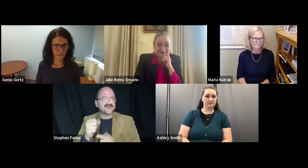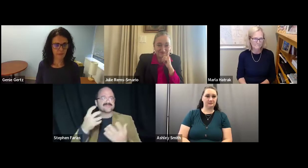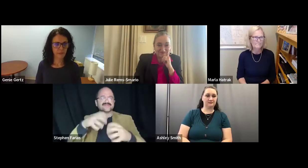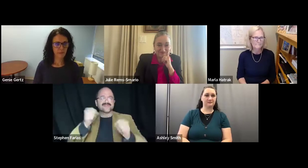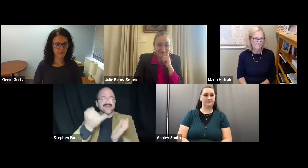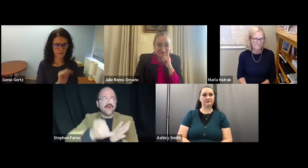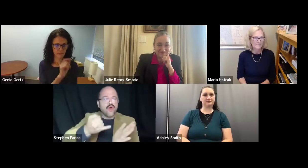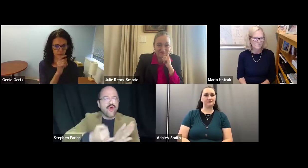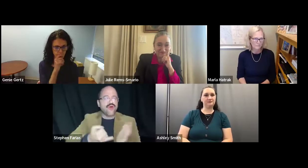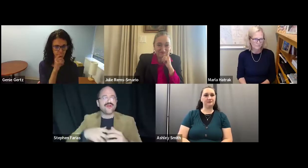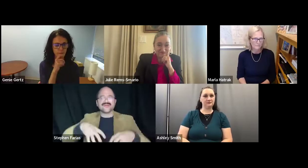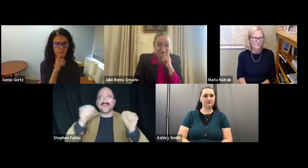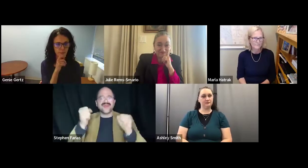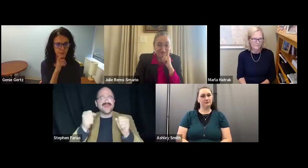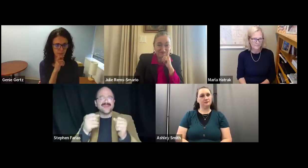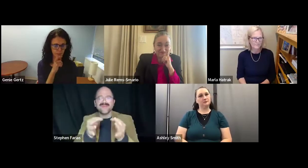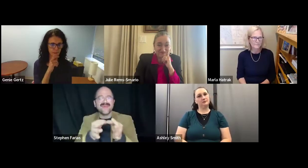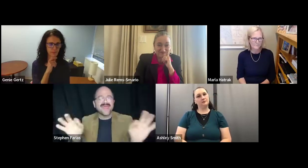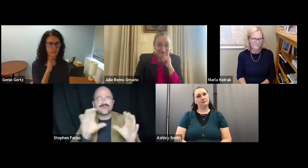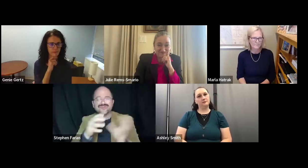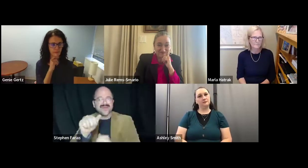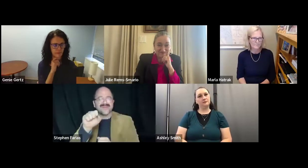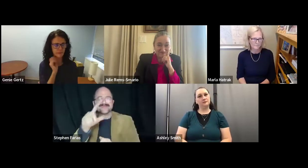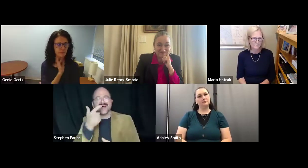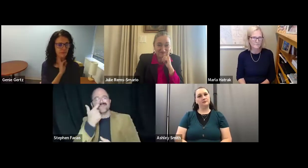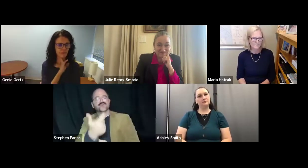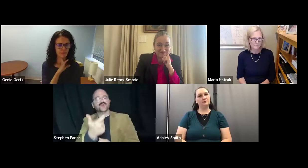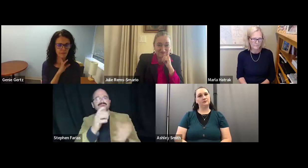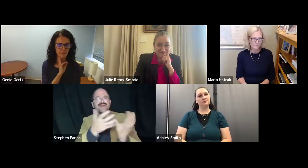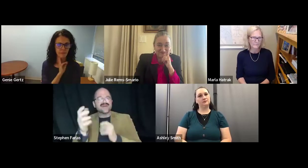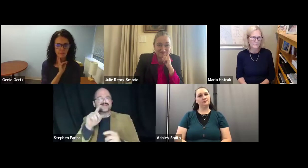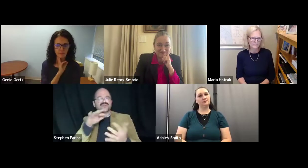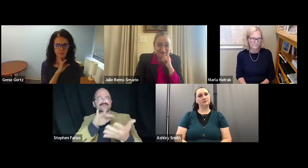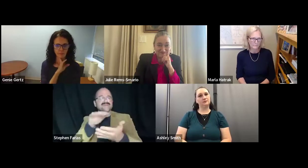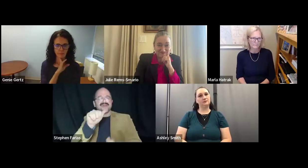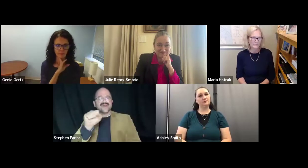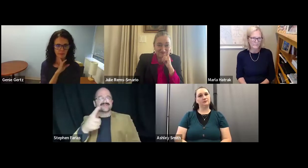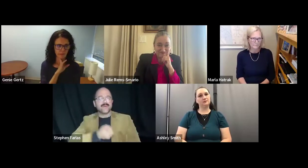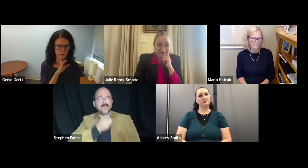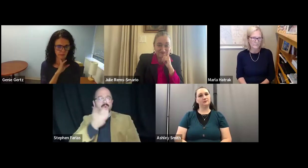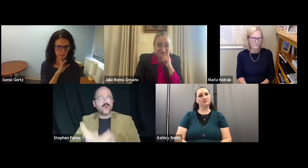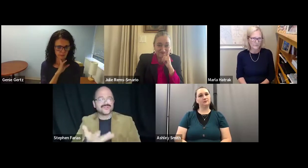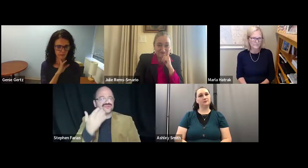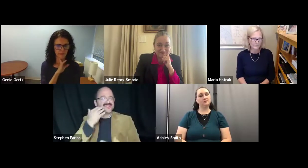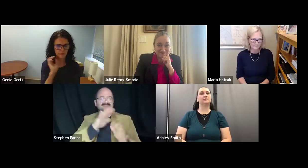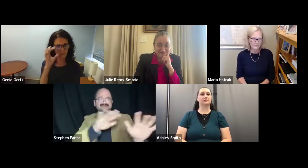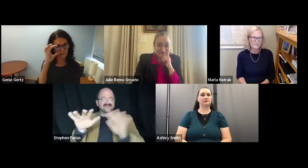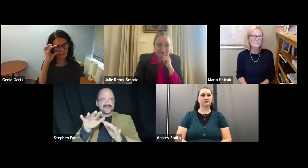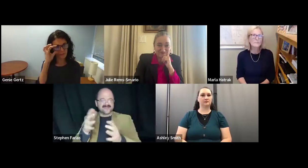science, STEAM classes, Robotic. robotics, and they can spend all that time learning